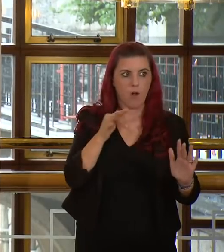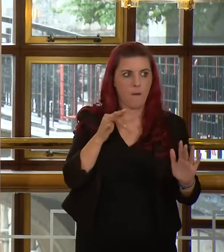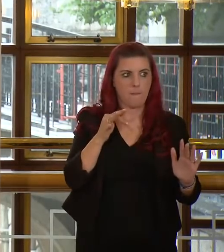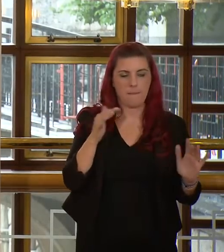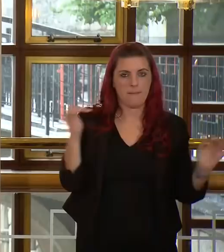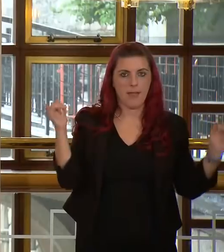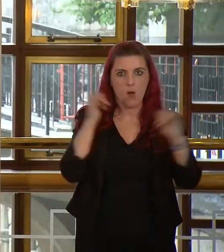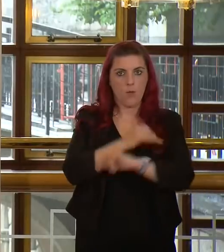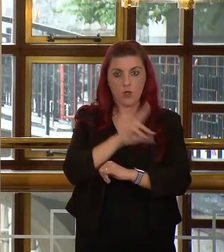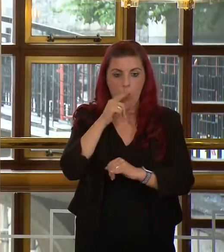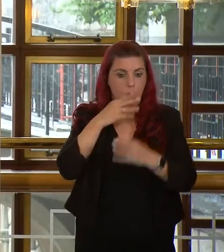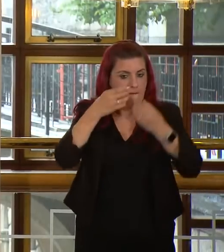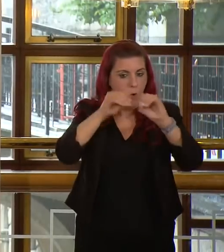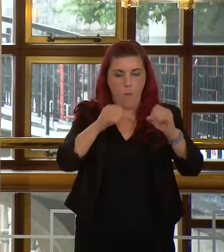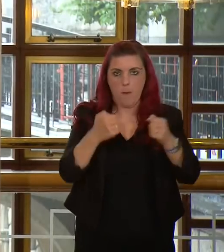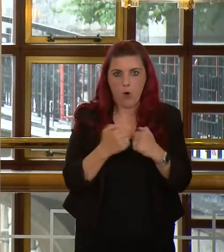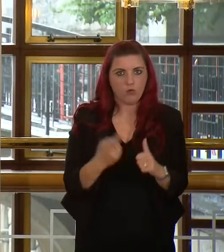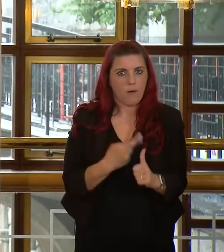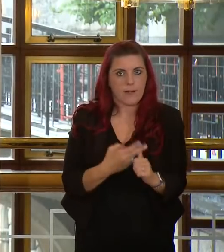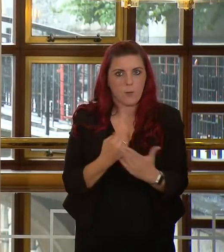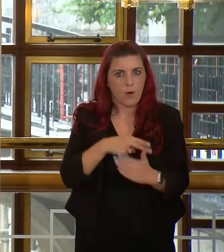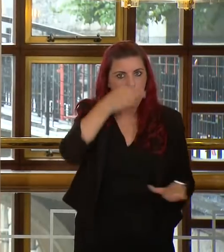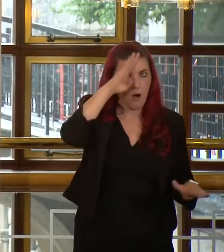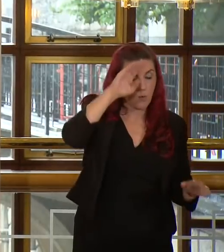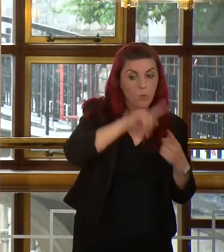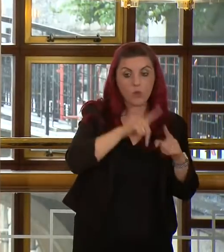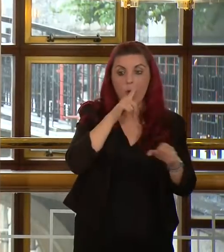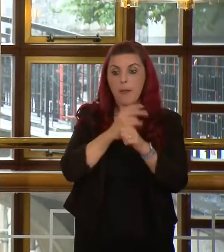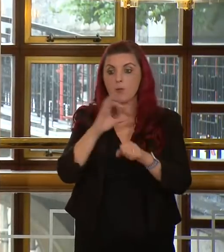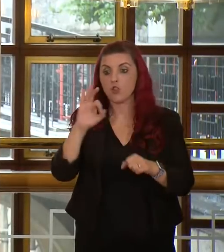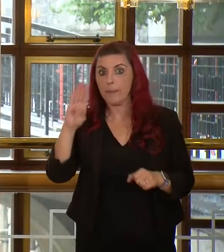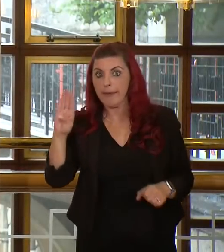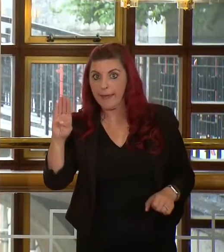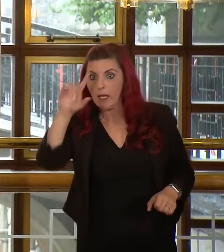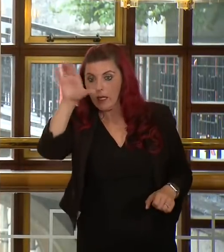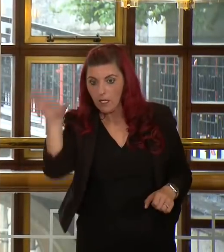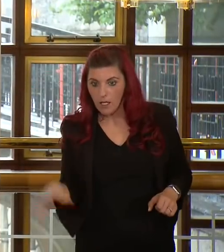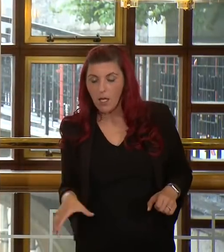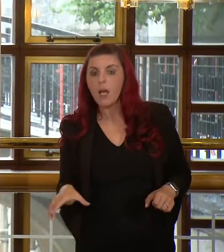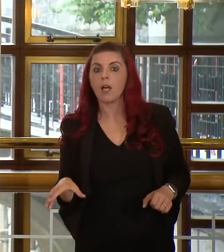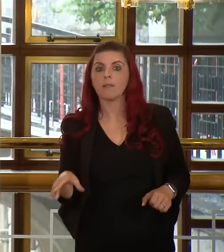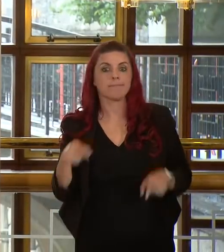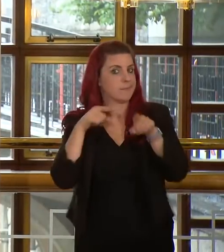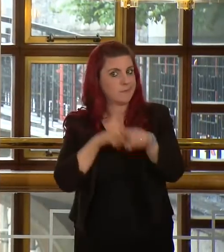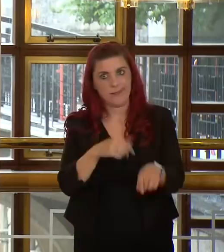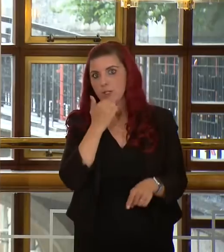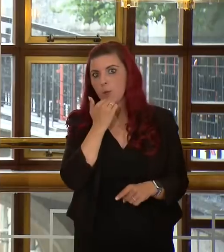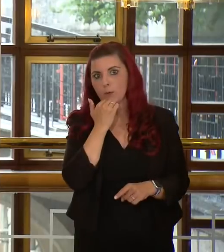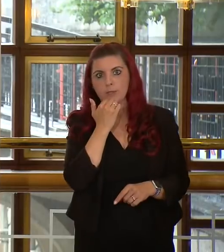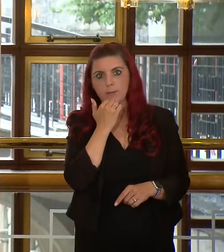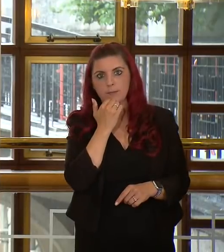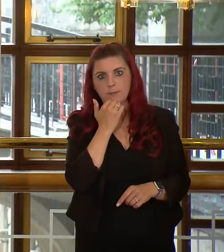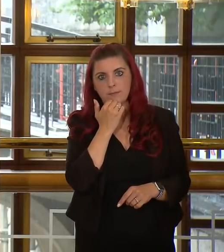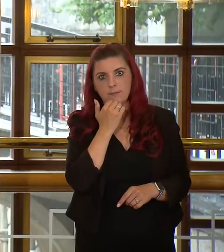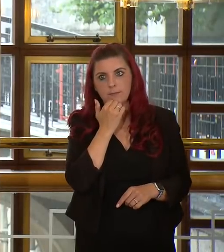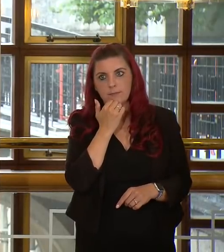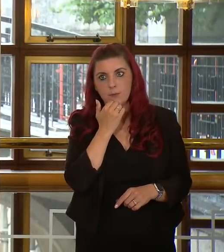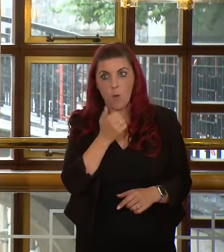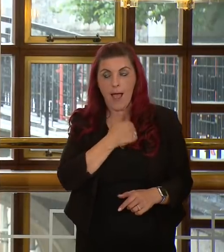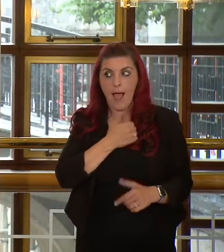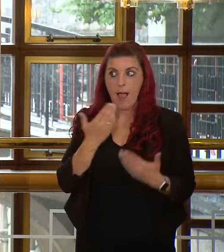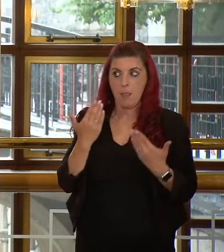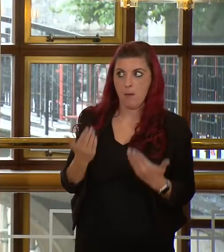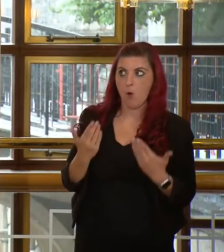continue to have an open border with Northern Ireland. When it comes to Great Britain, that's going to depend on the numbers. But at the moment, the